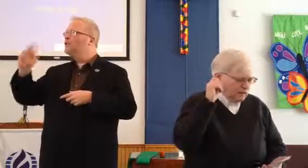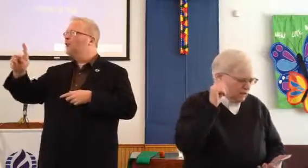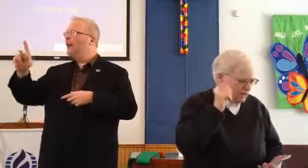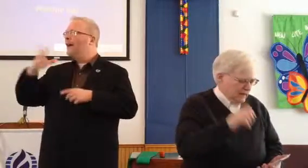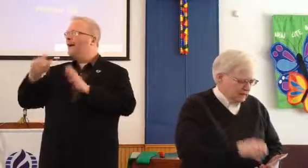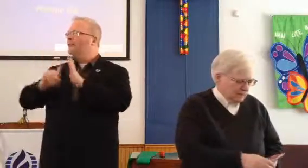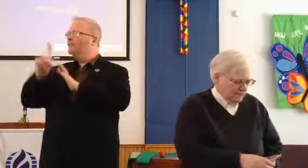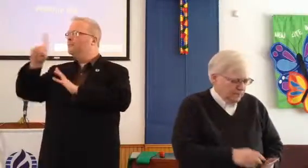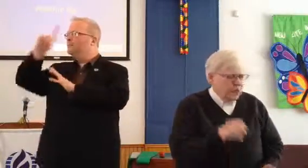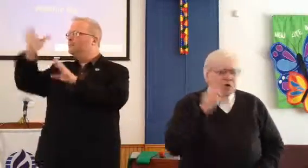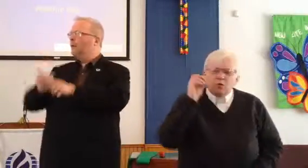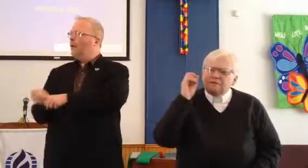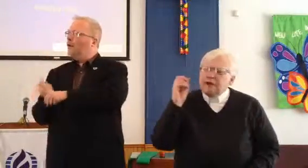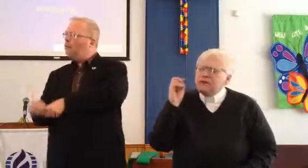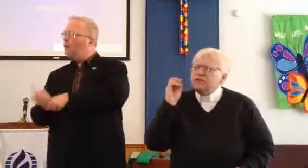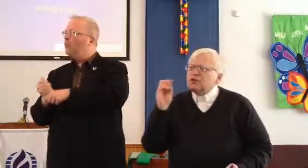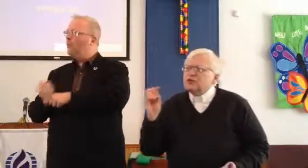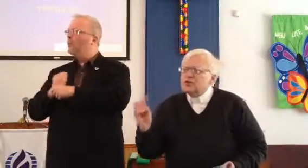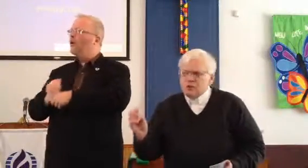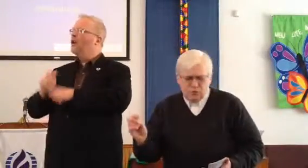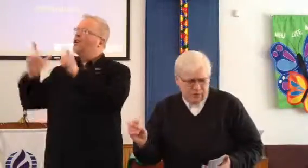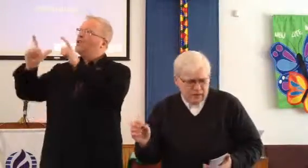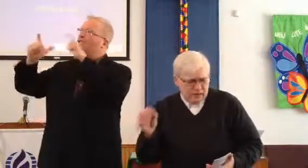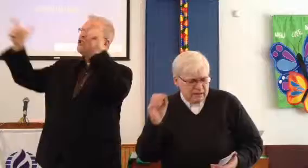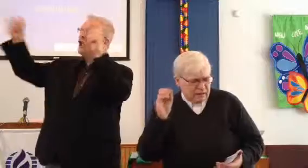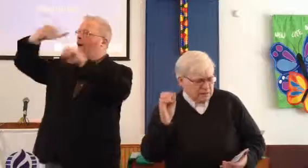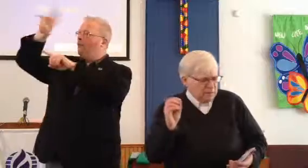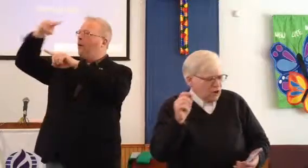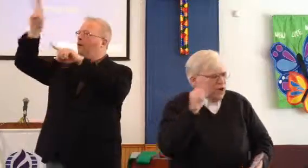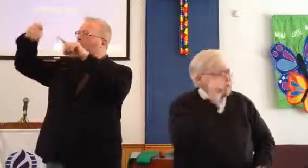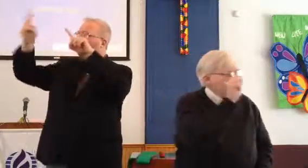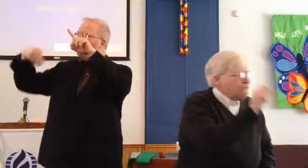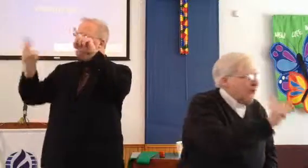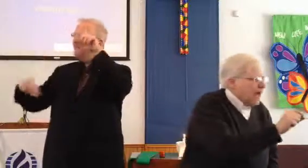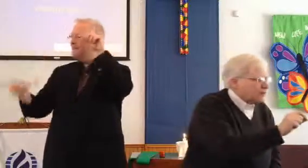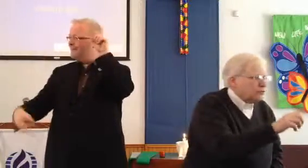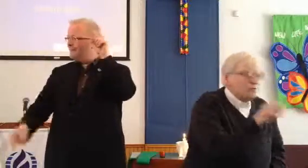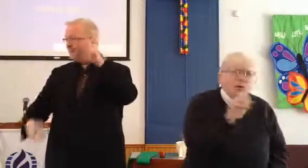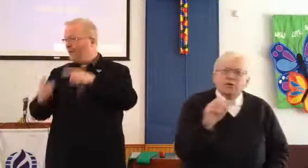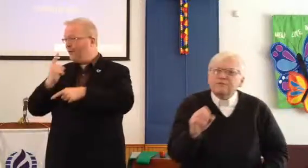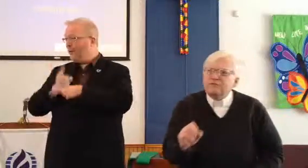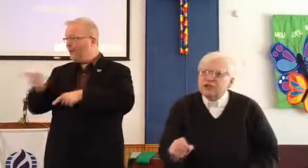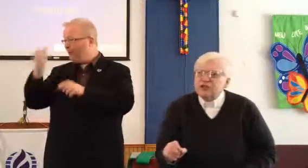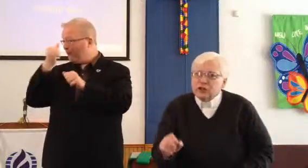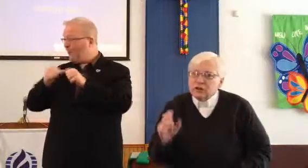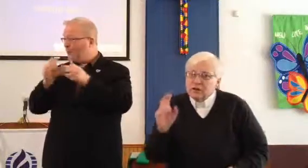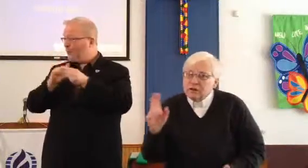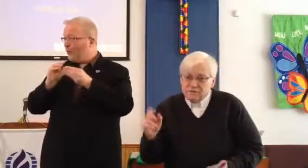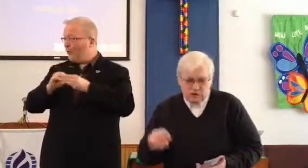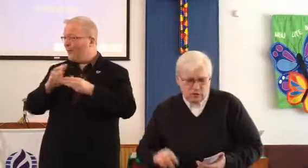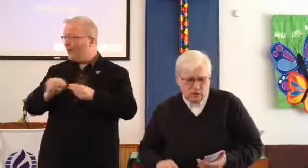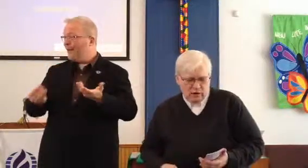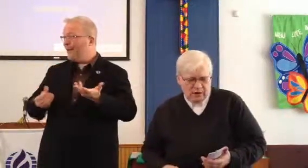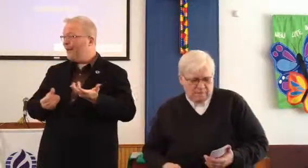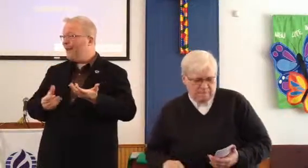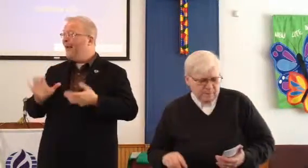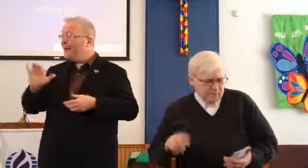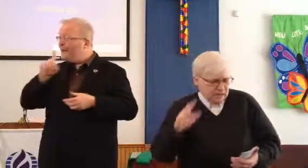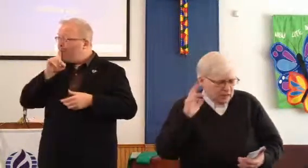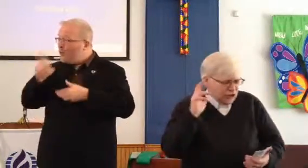we can relate to. We find the truth that is beyond the fact or the fiction of the